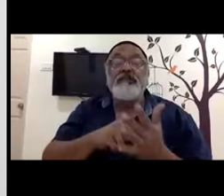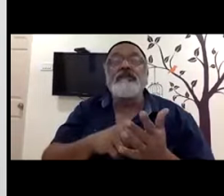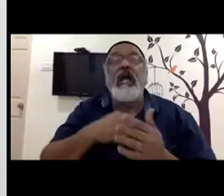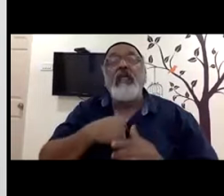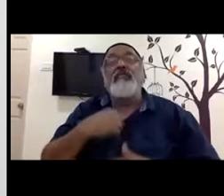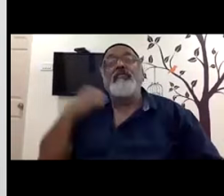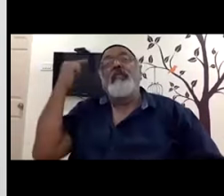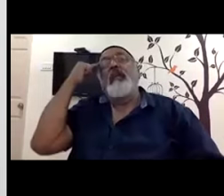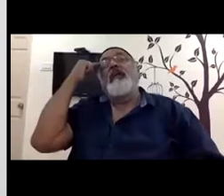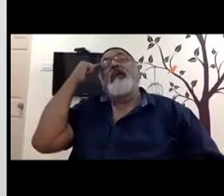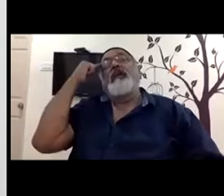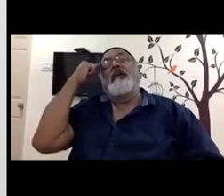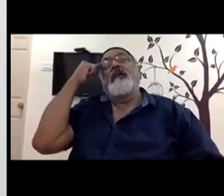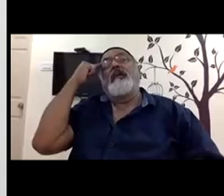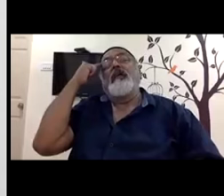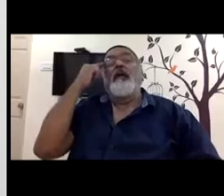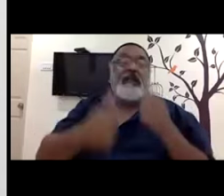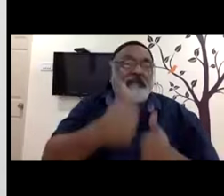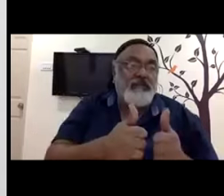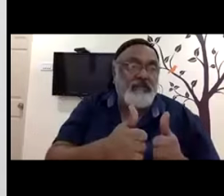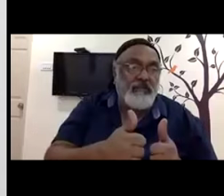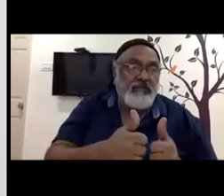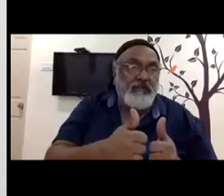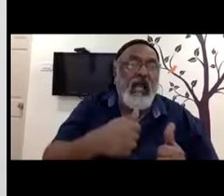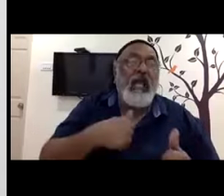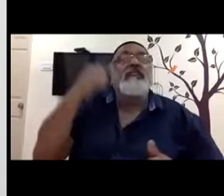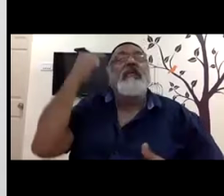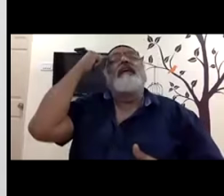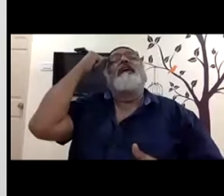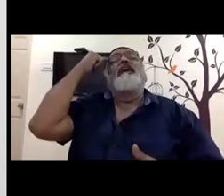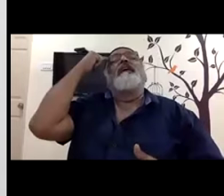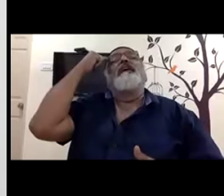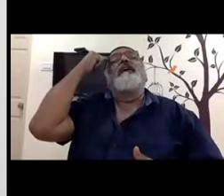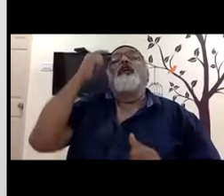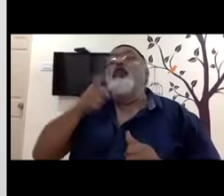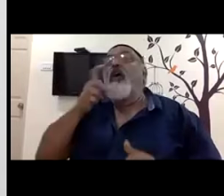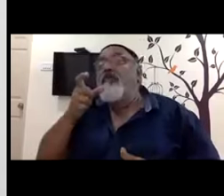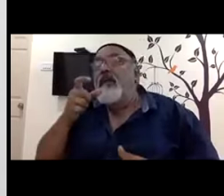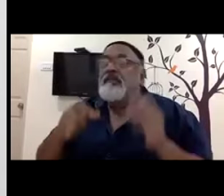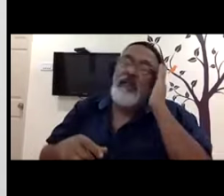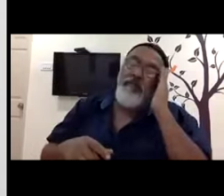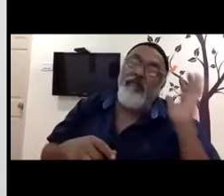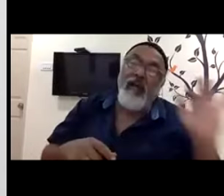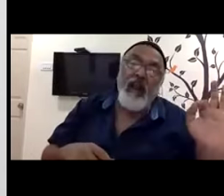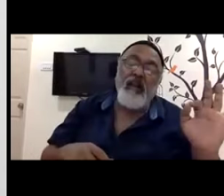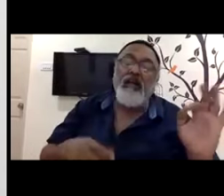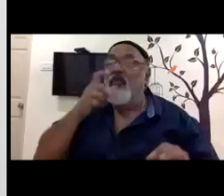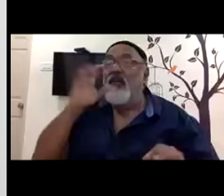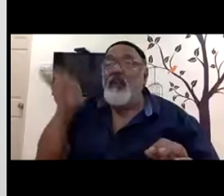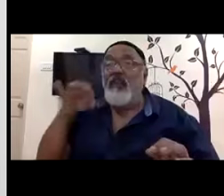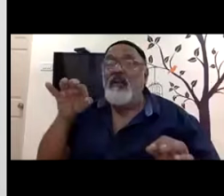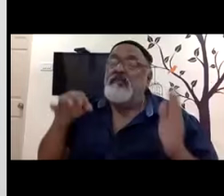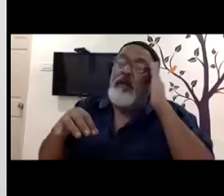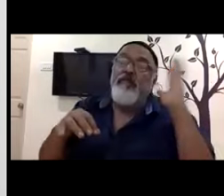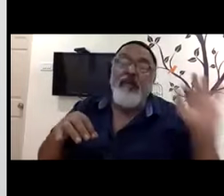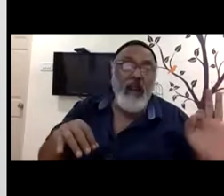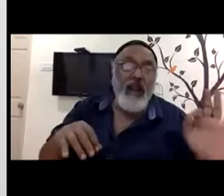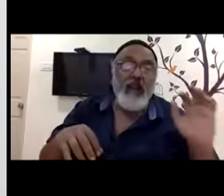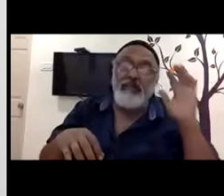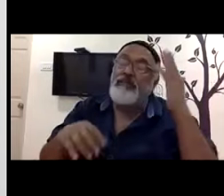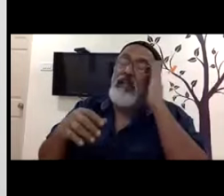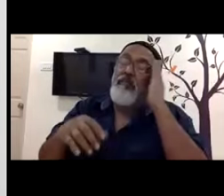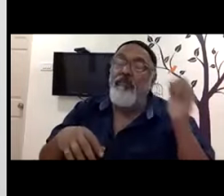okay? I am using the term assumption here. For example, if I am saying, again, going back to my coffee and